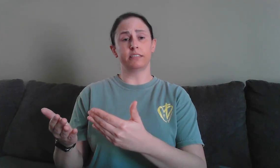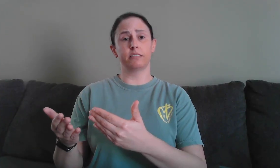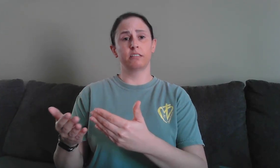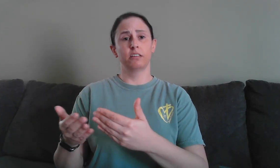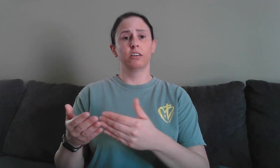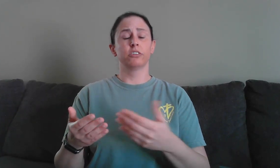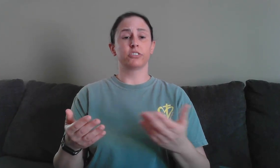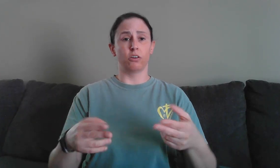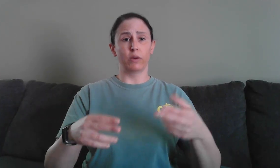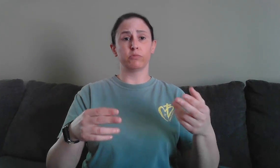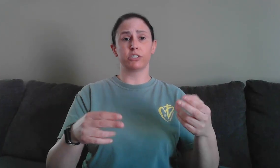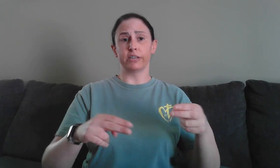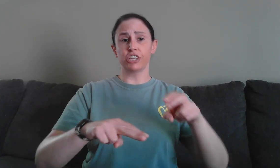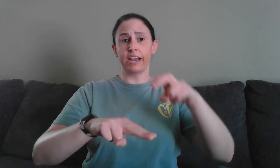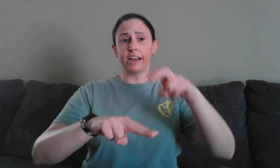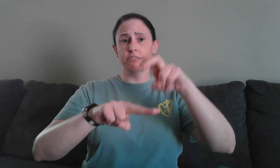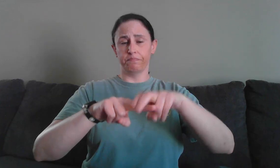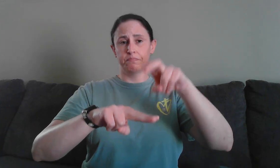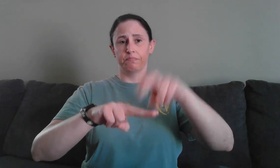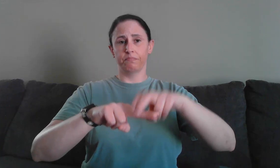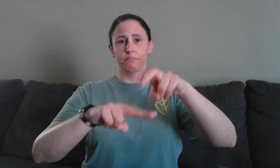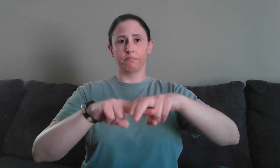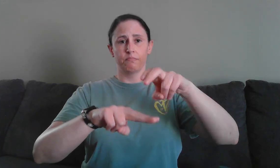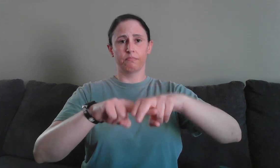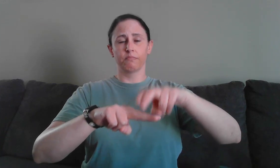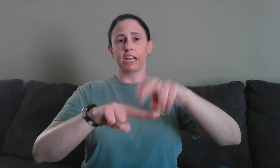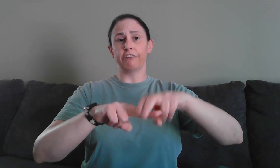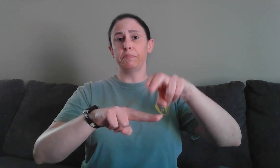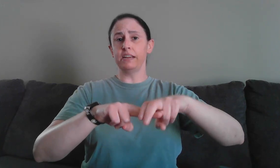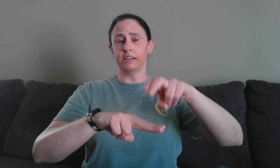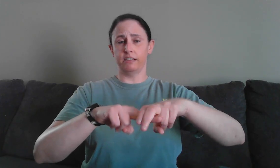repeats. So when I was doing chair, I repeated it.